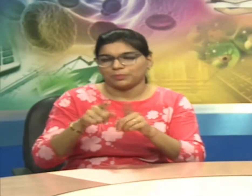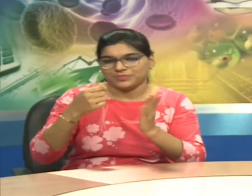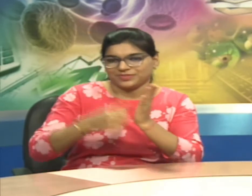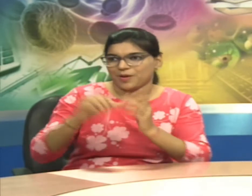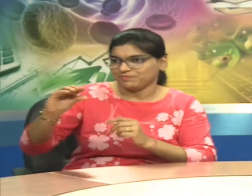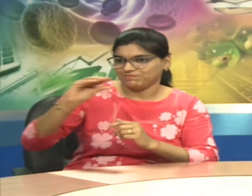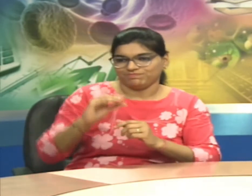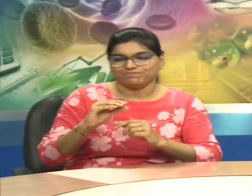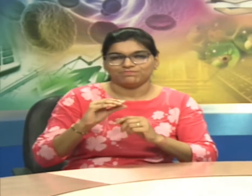For example,